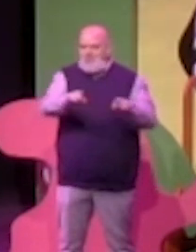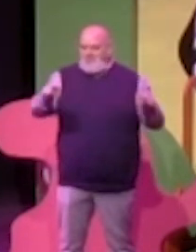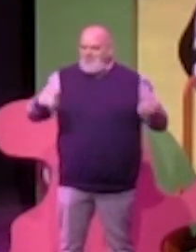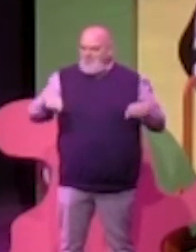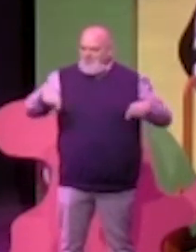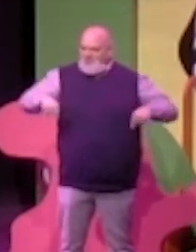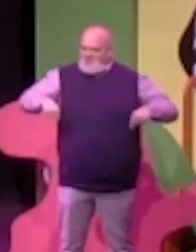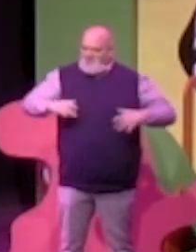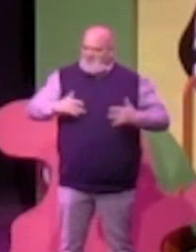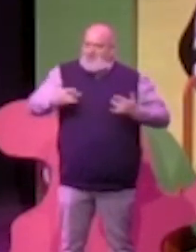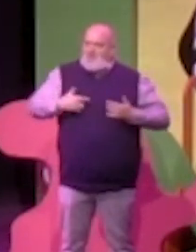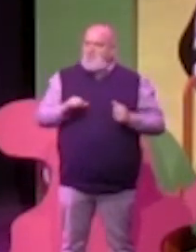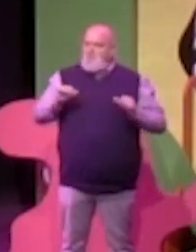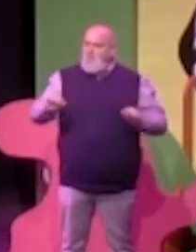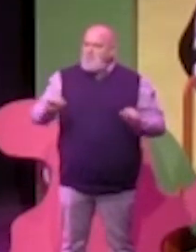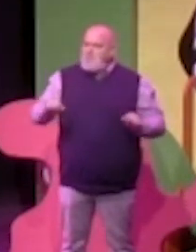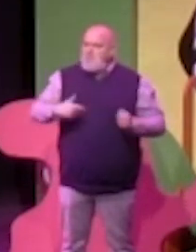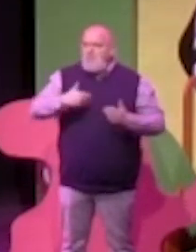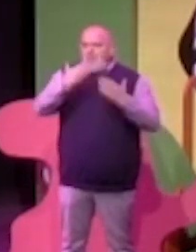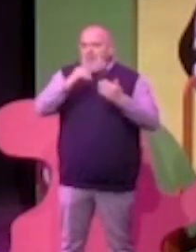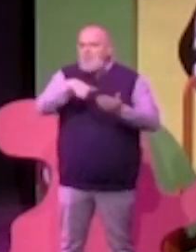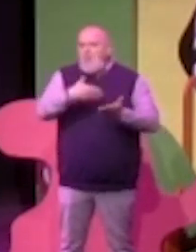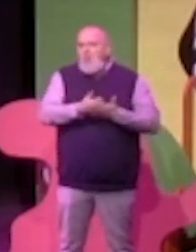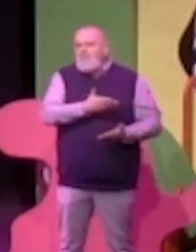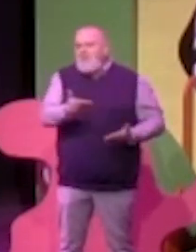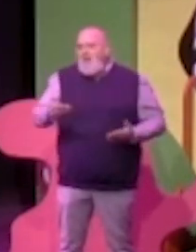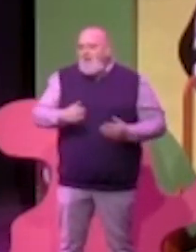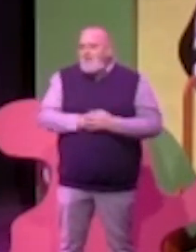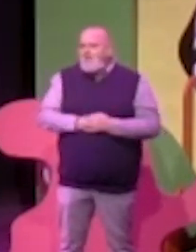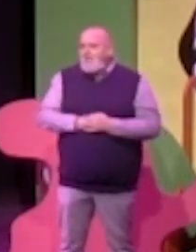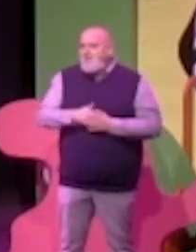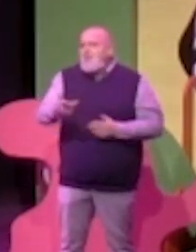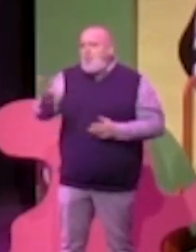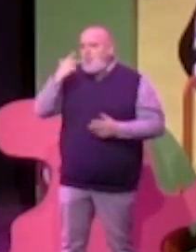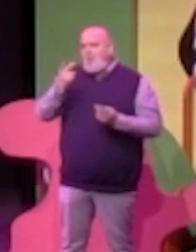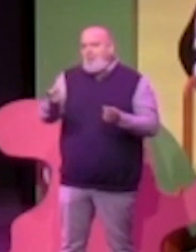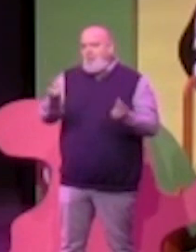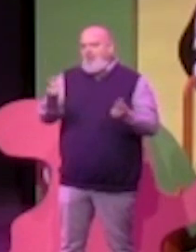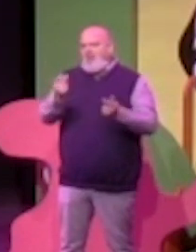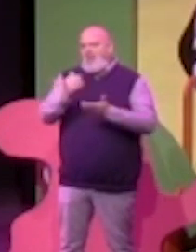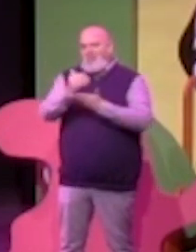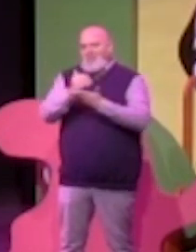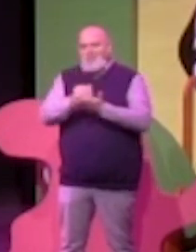to all of them. Three quick lessons learned from the pandemic.